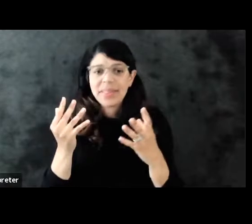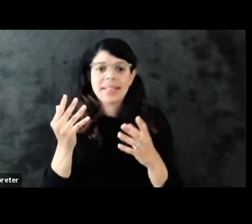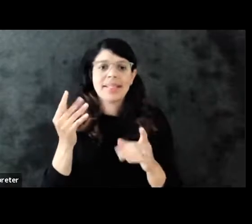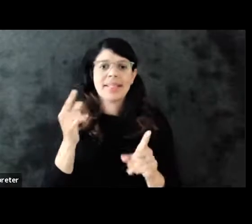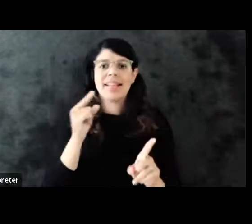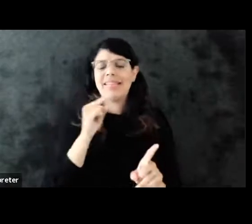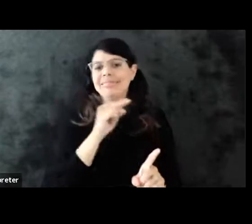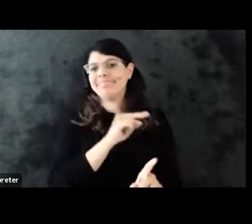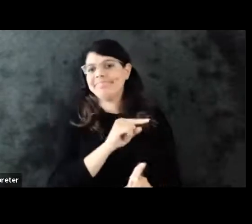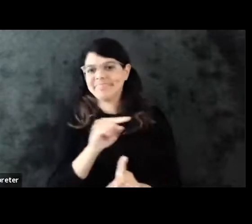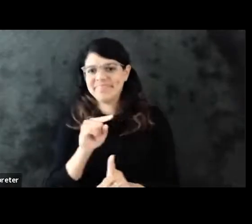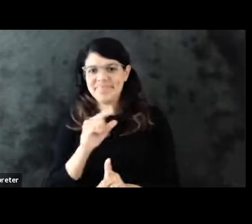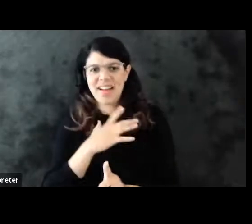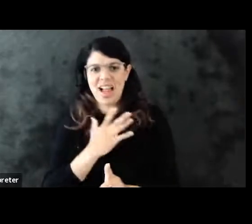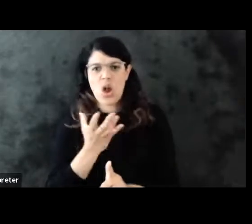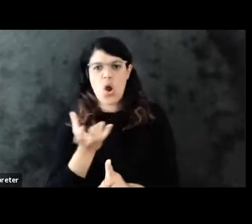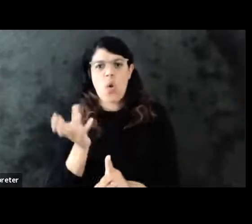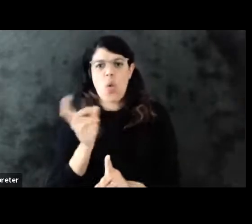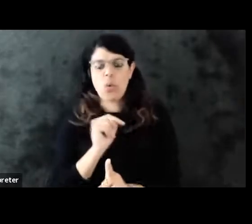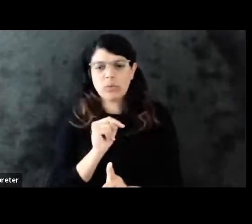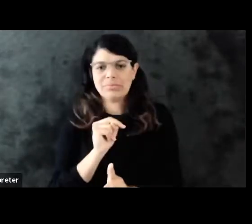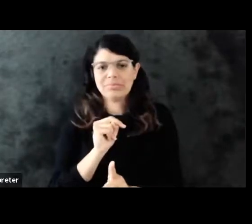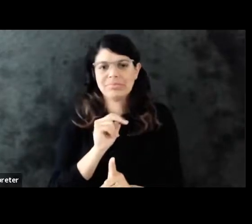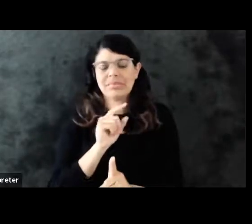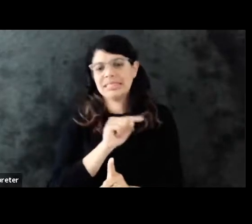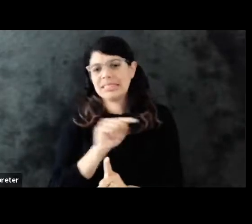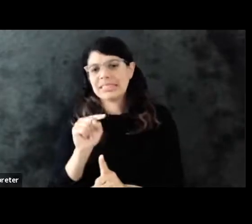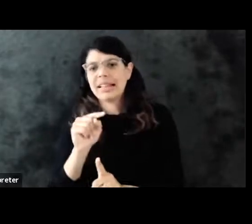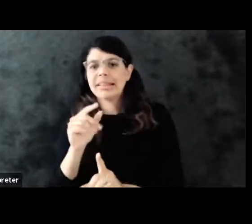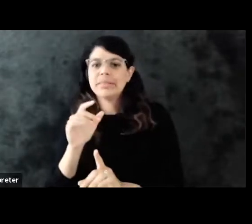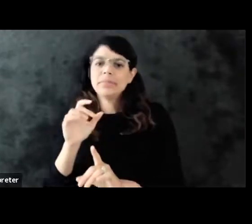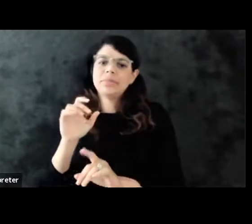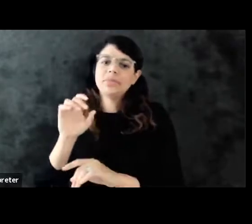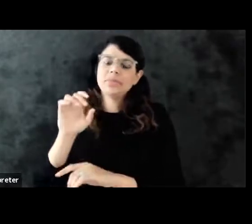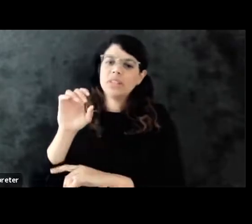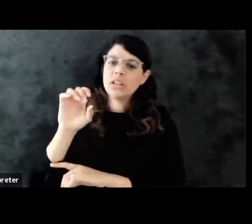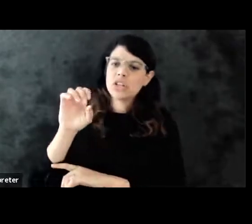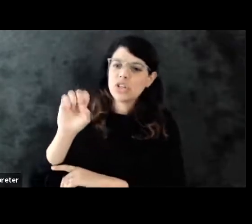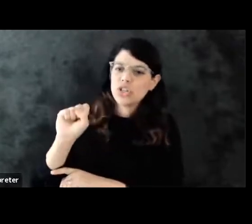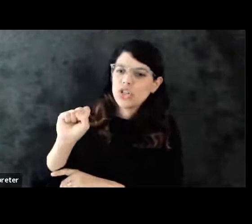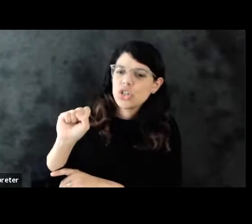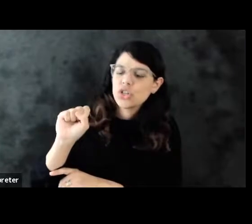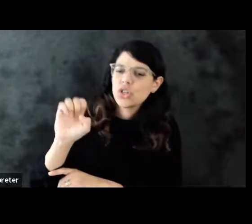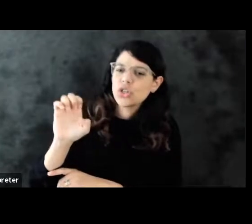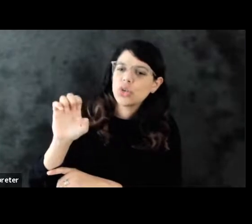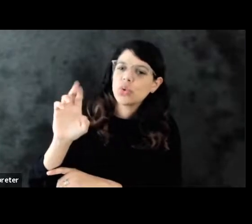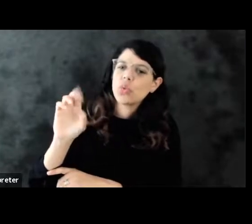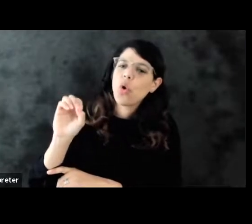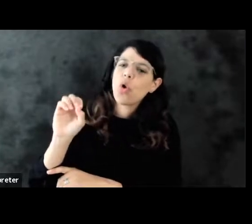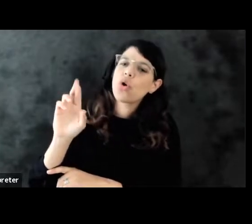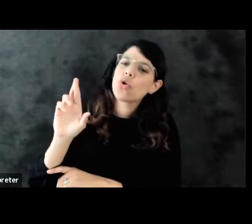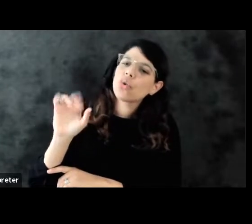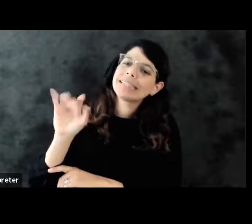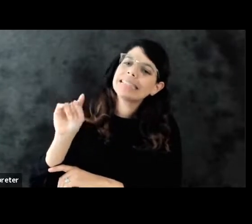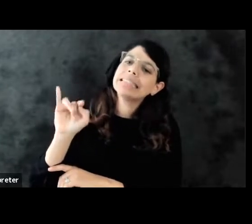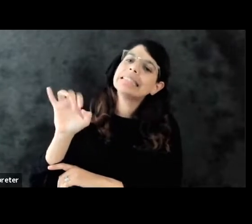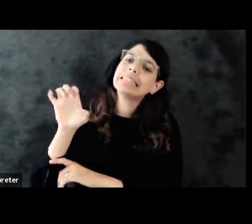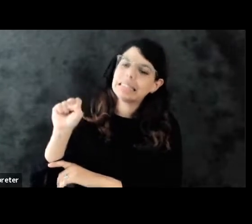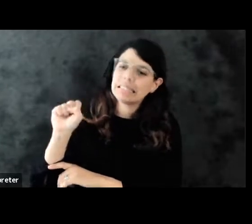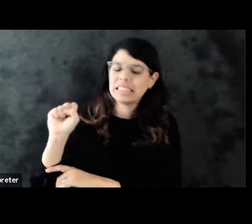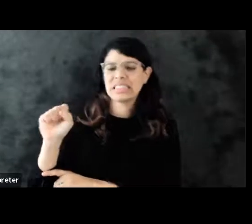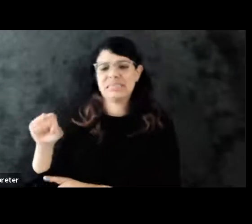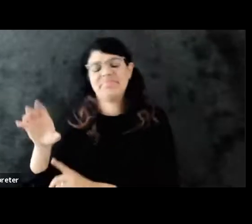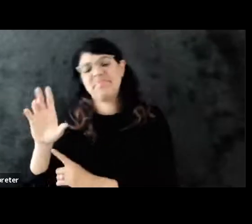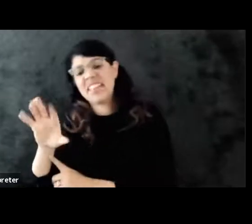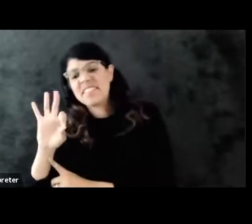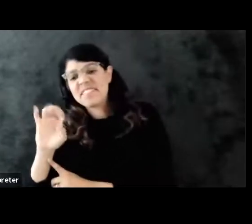unfortunate. I mean, I don't want to put those down. They got a role to play, and young people have a right to group themselves in terms